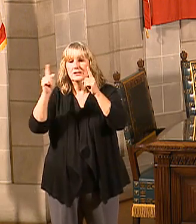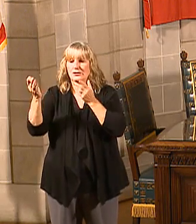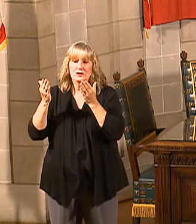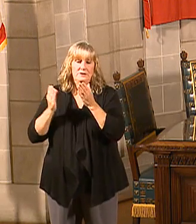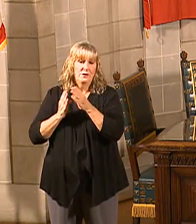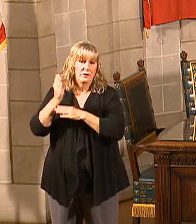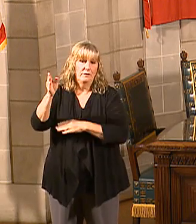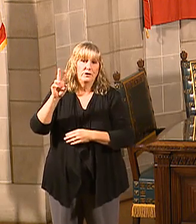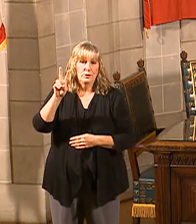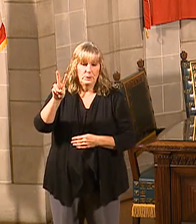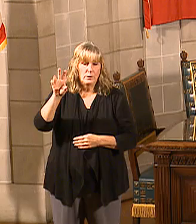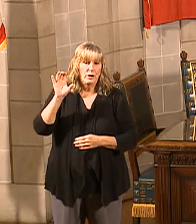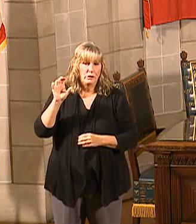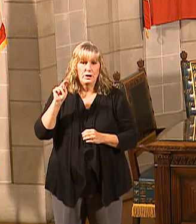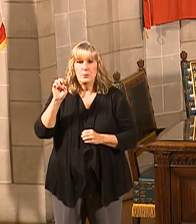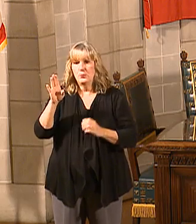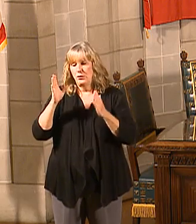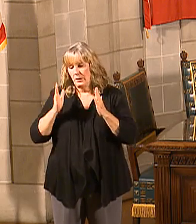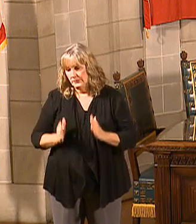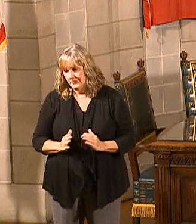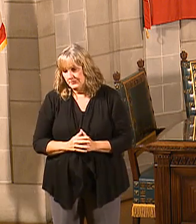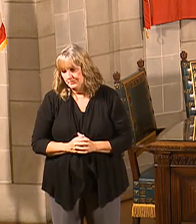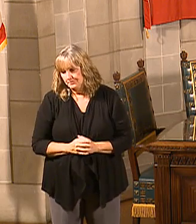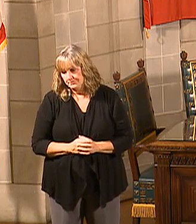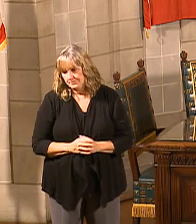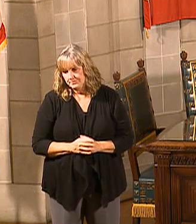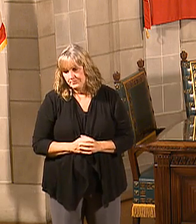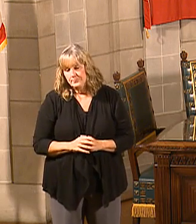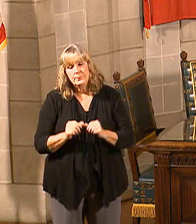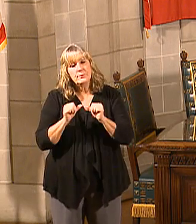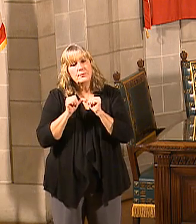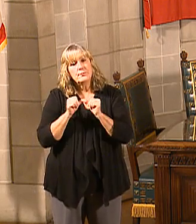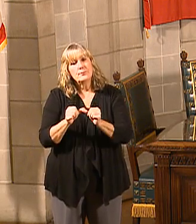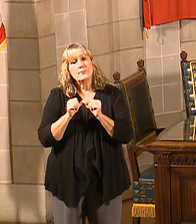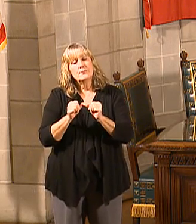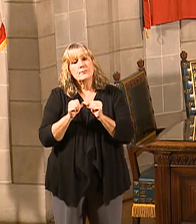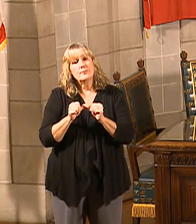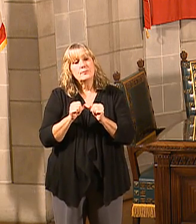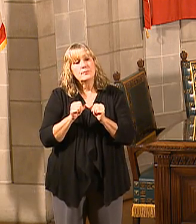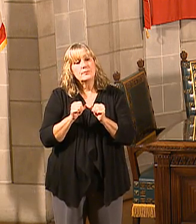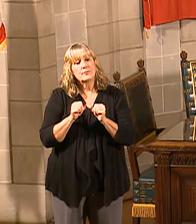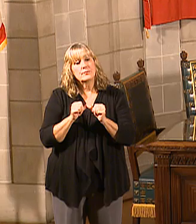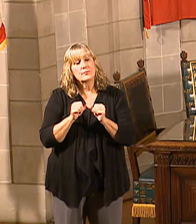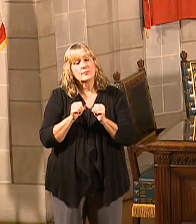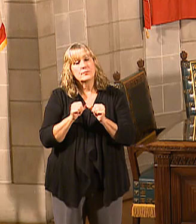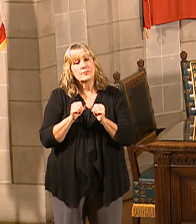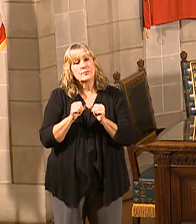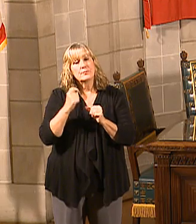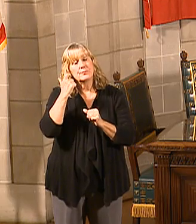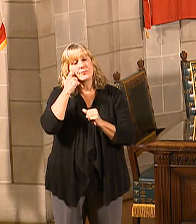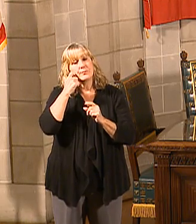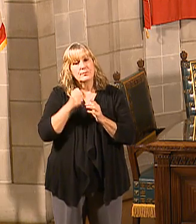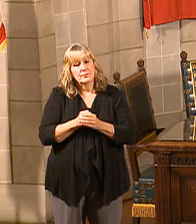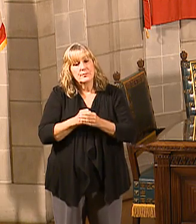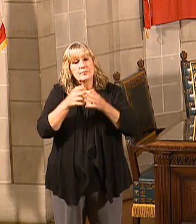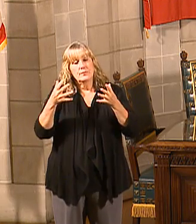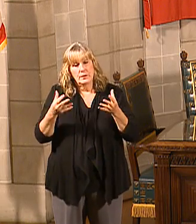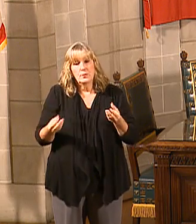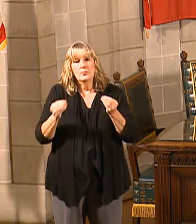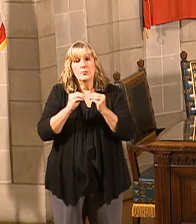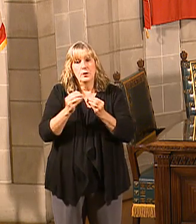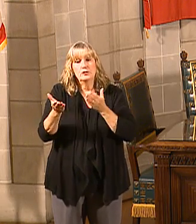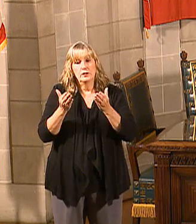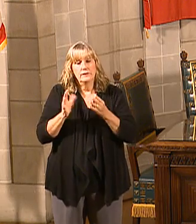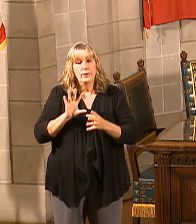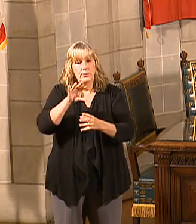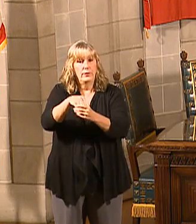over 200 Nebraskans. As we continue, we have recently expanded more services into the